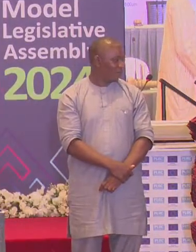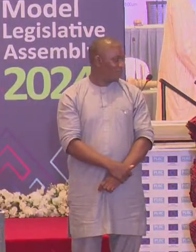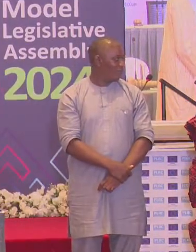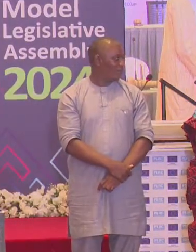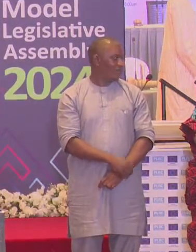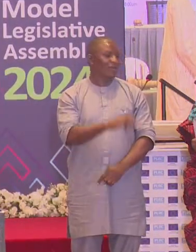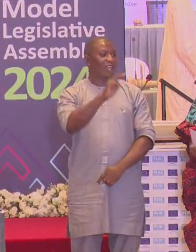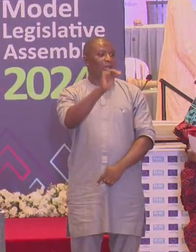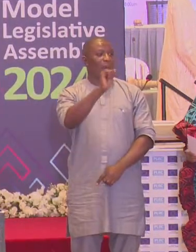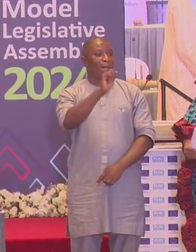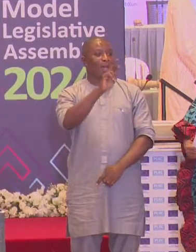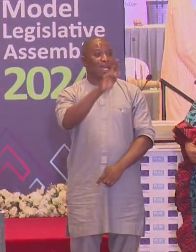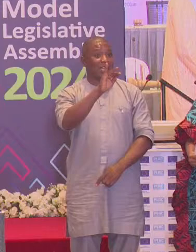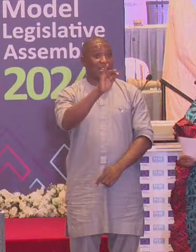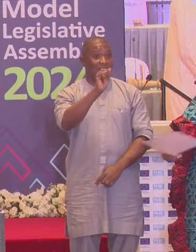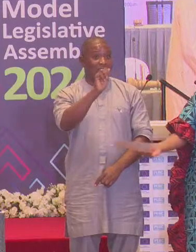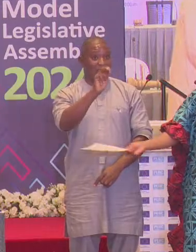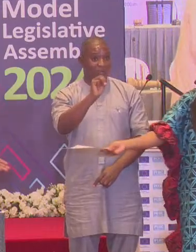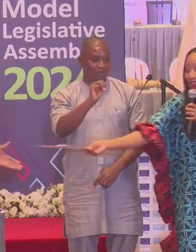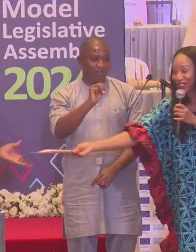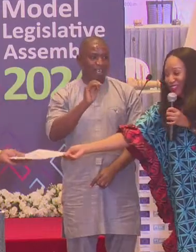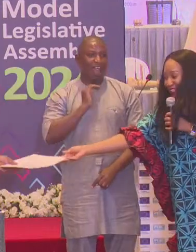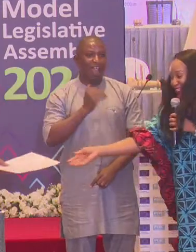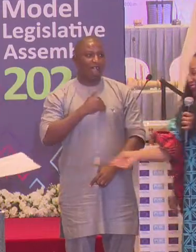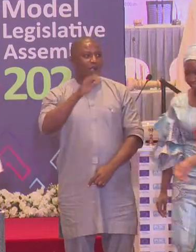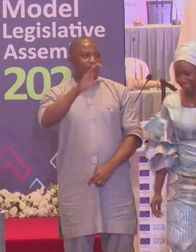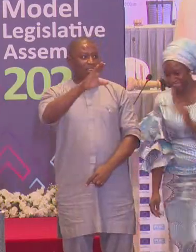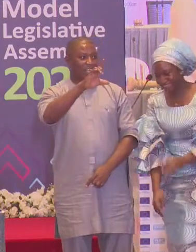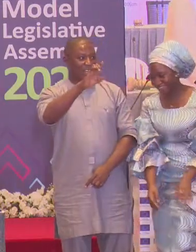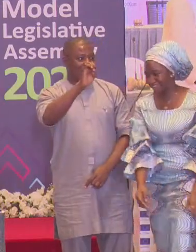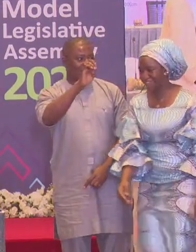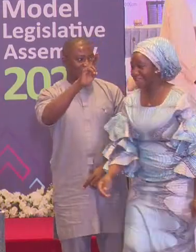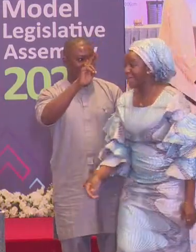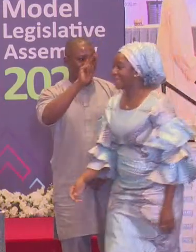Mariam Mero Ibrahim, our Plac, Ondo State.